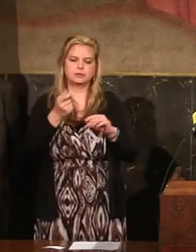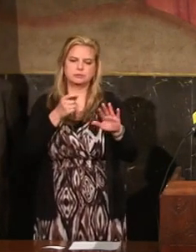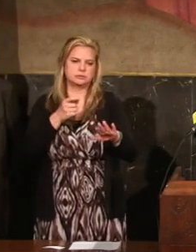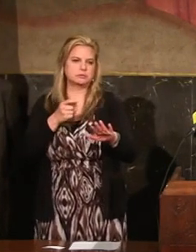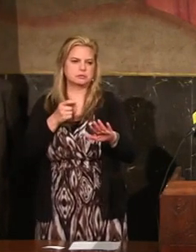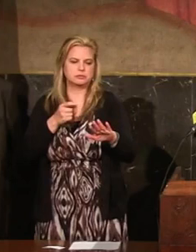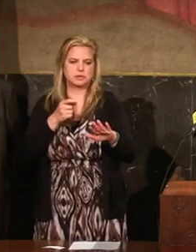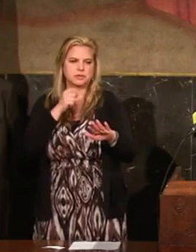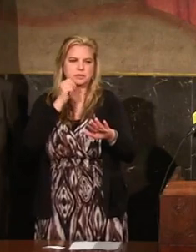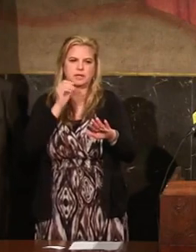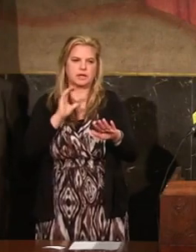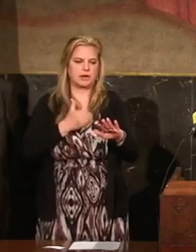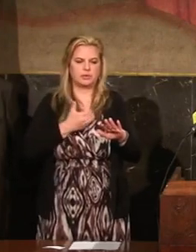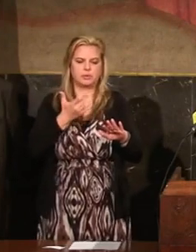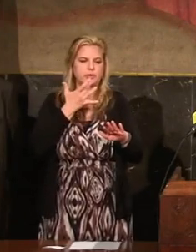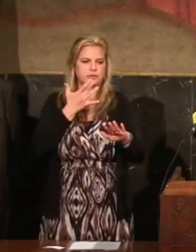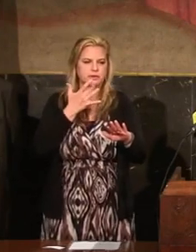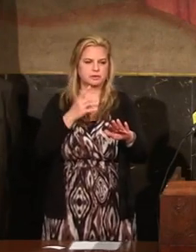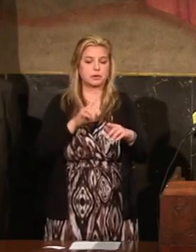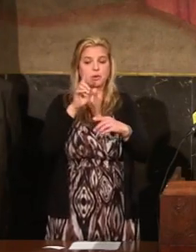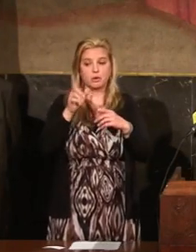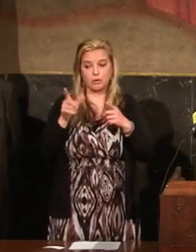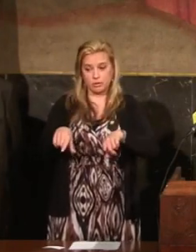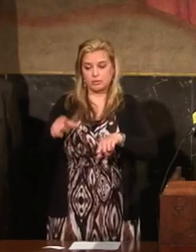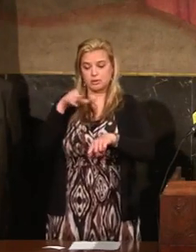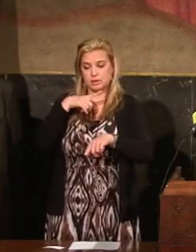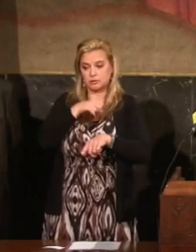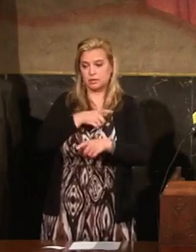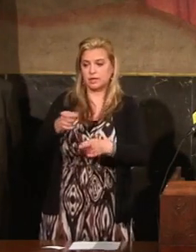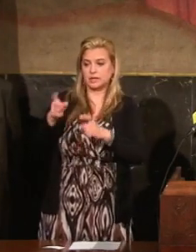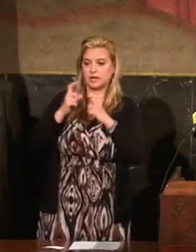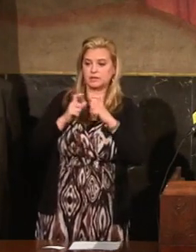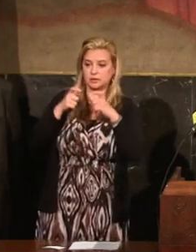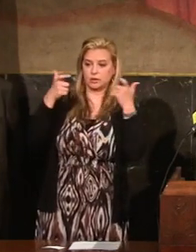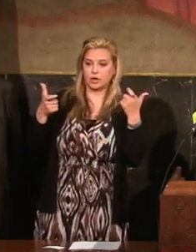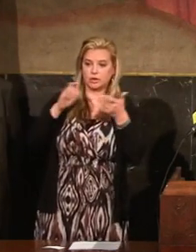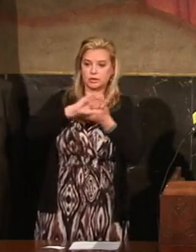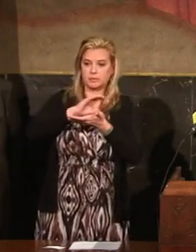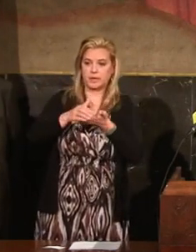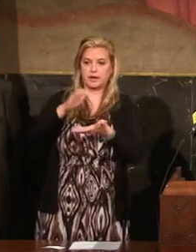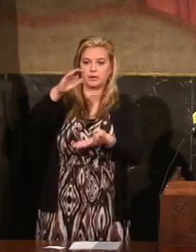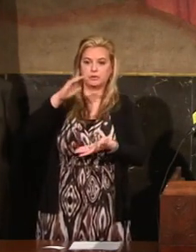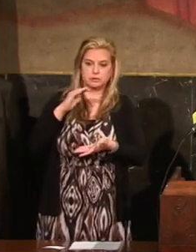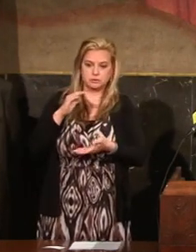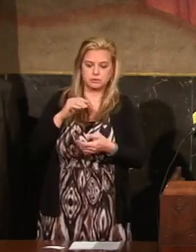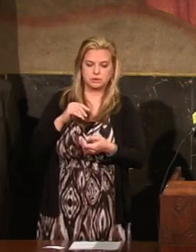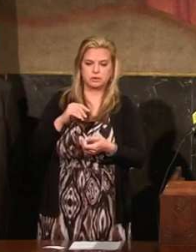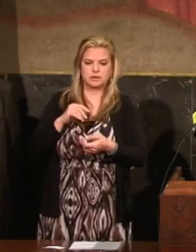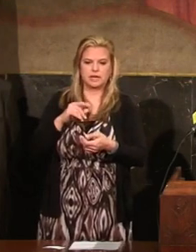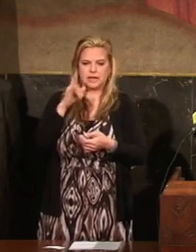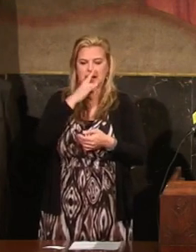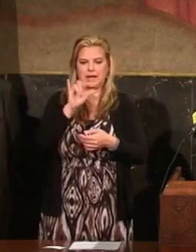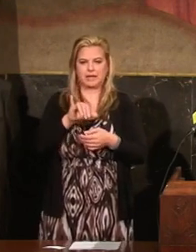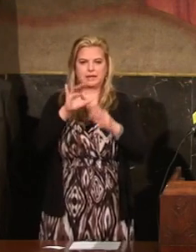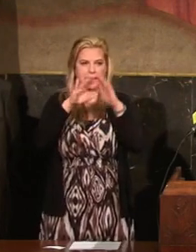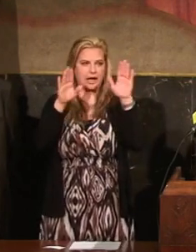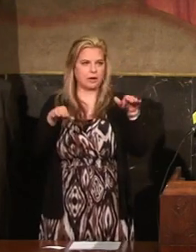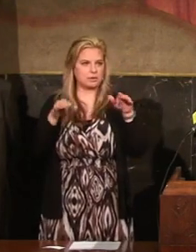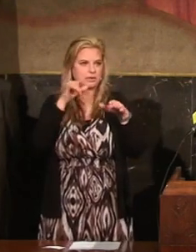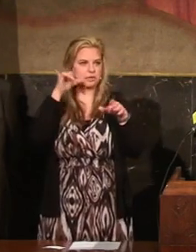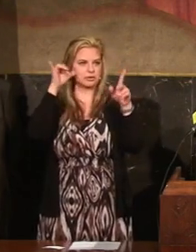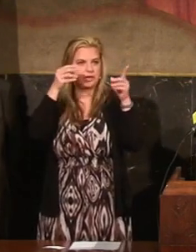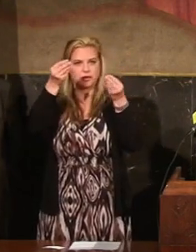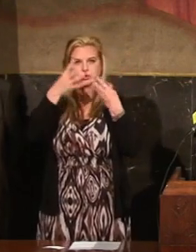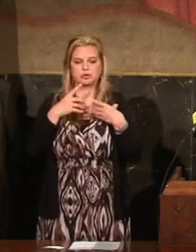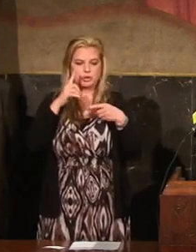not our preference, but when the legislature gives us a large amount, and as they did in the House yesterday, tell us,